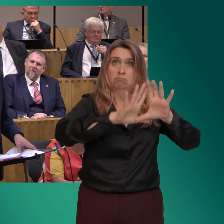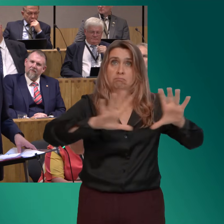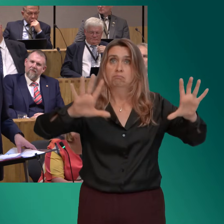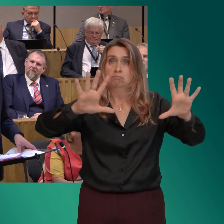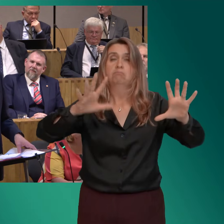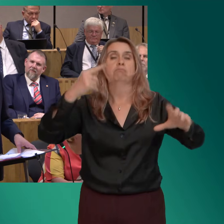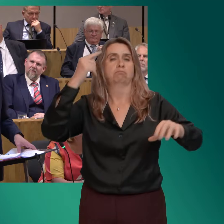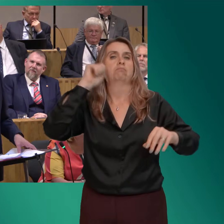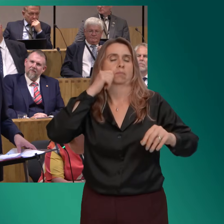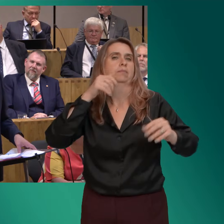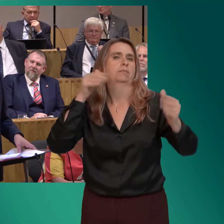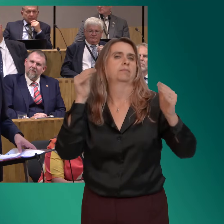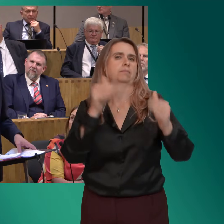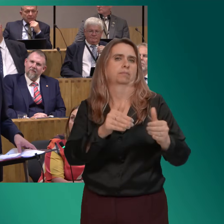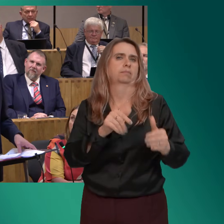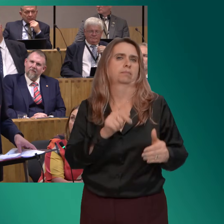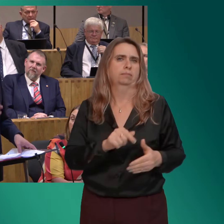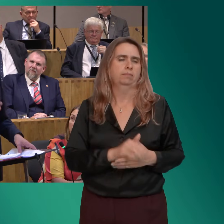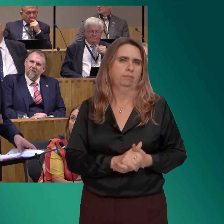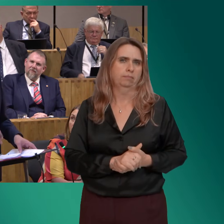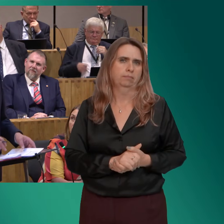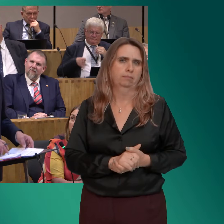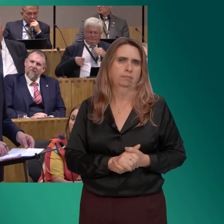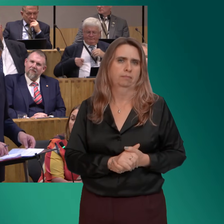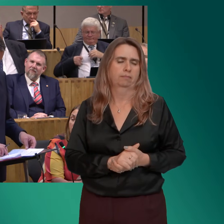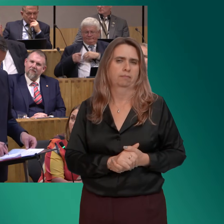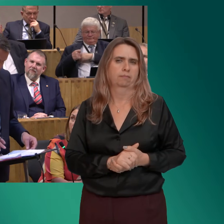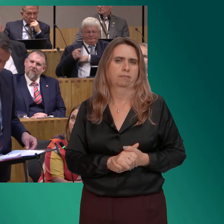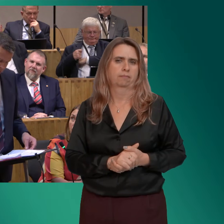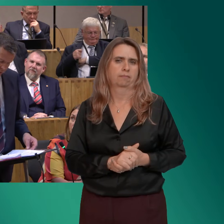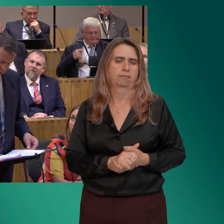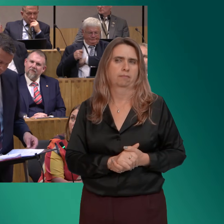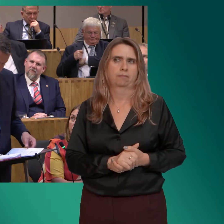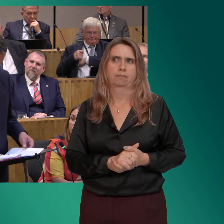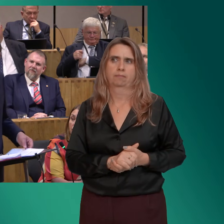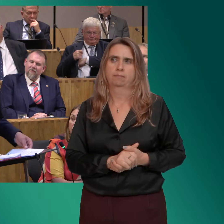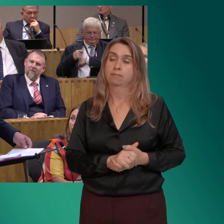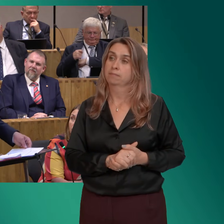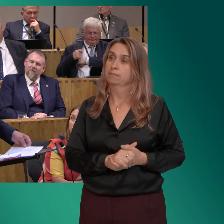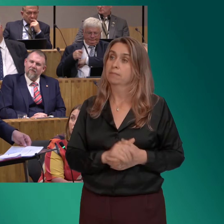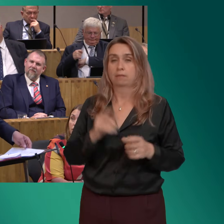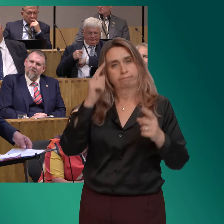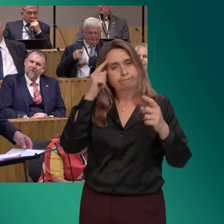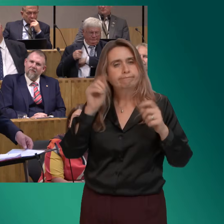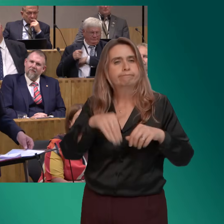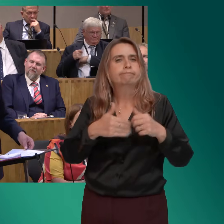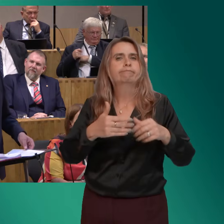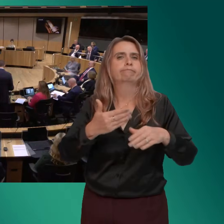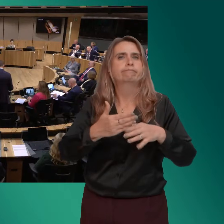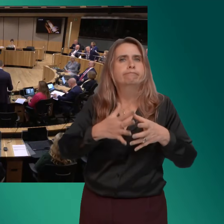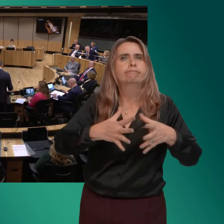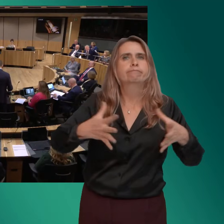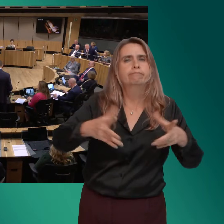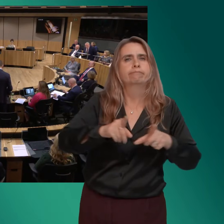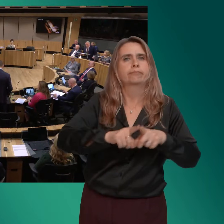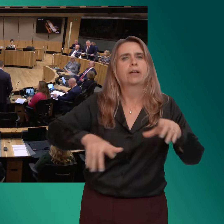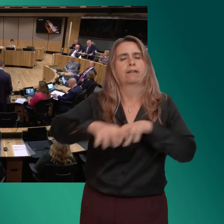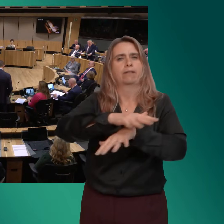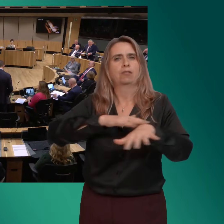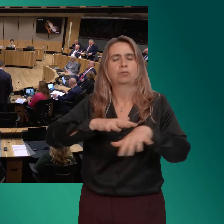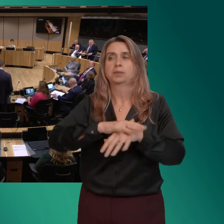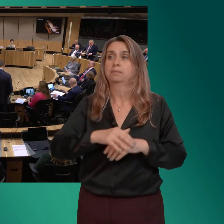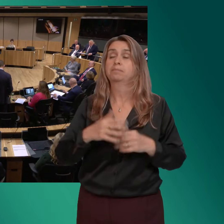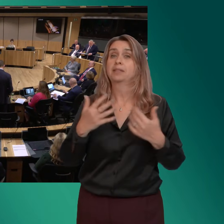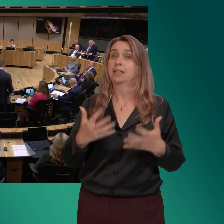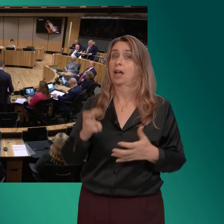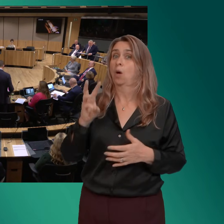elements of the environmental positives associated with it. The Caedwadwyr Cymru. Leader